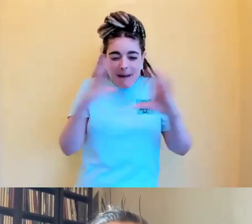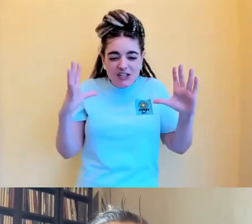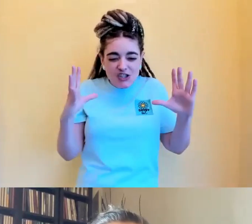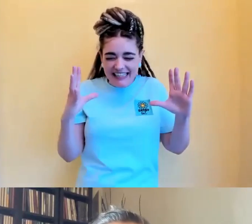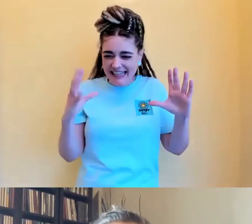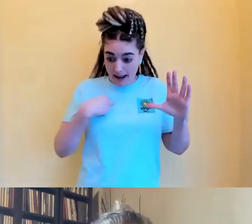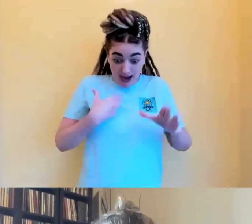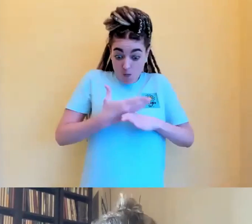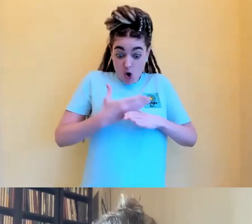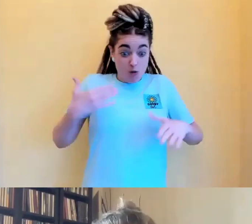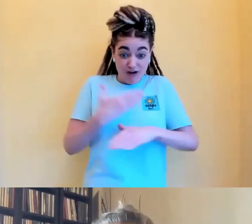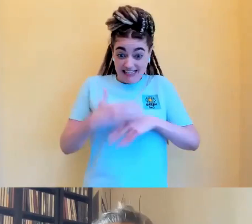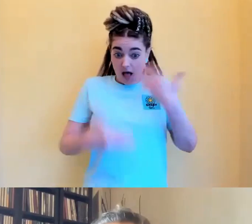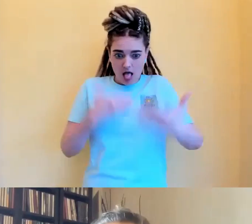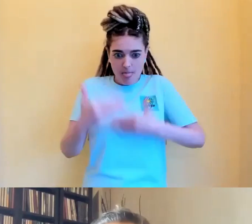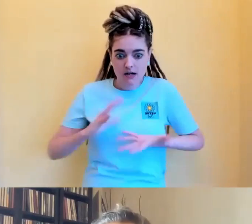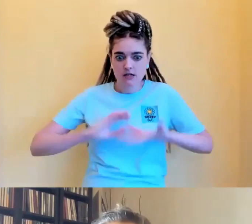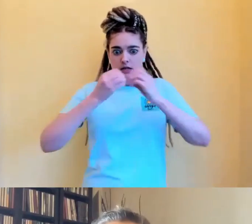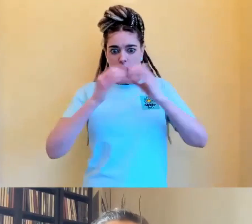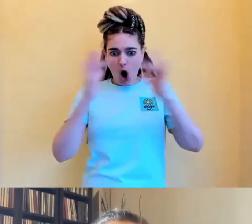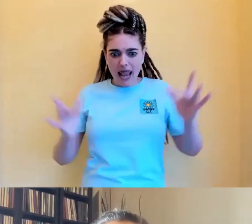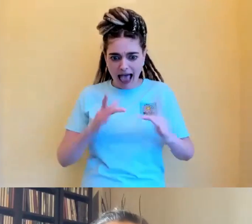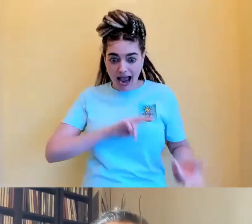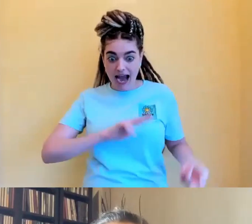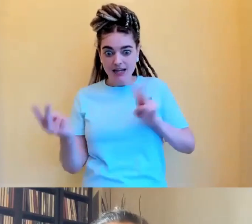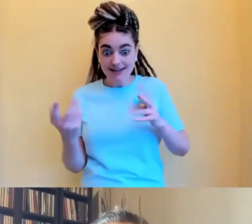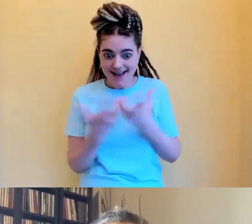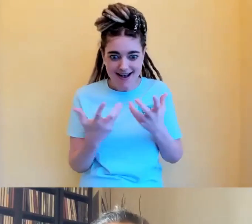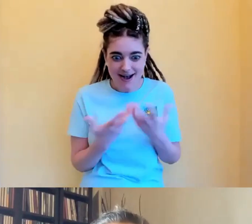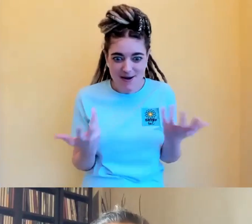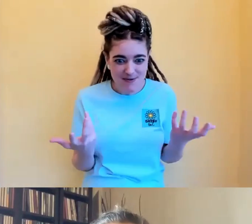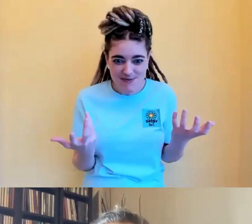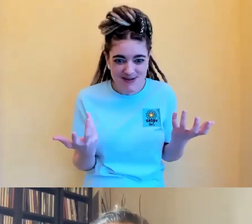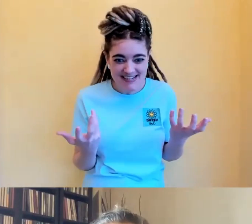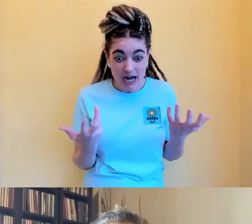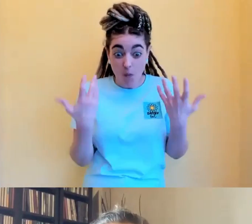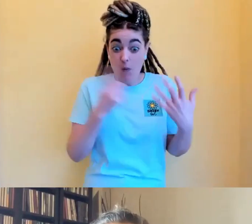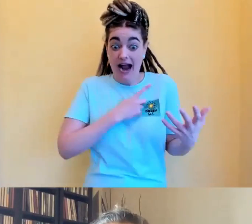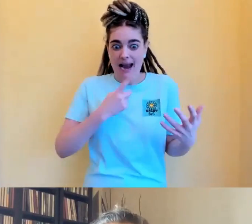online during this interesting few last year we just had?